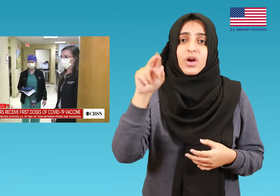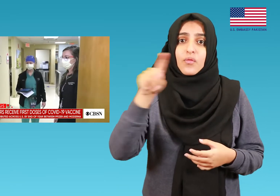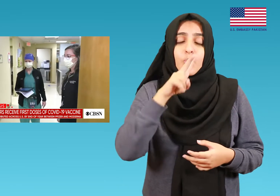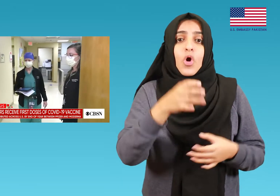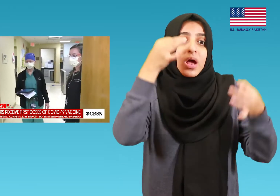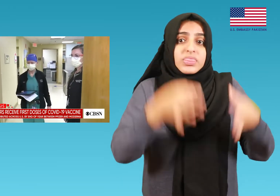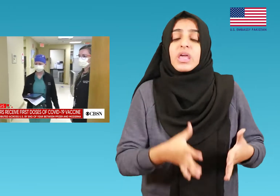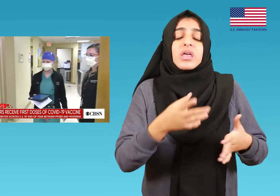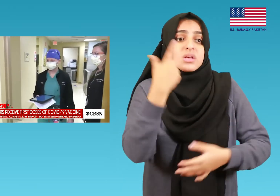side effect was a headache.